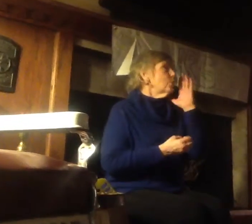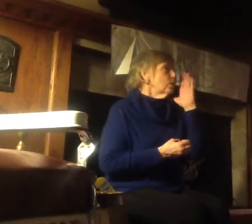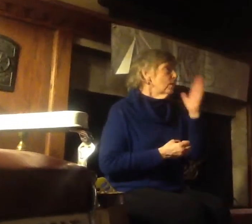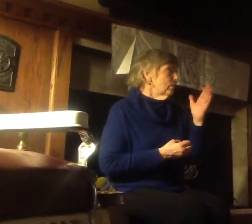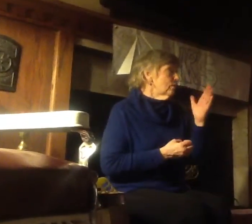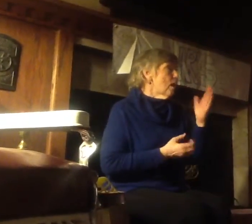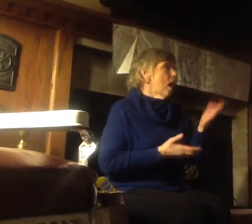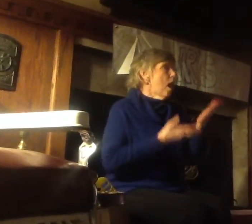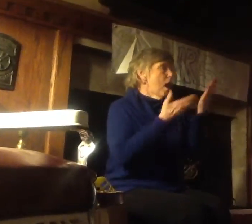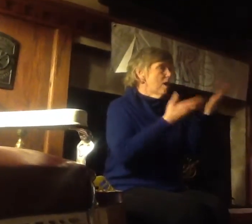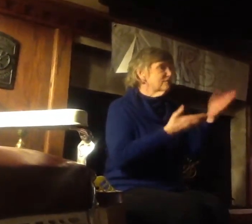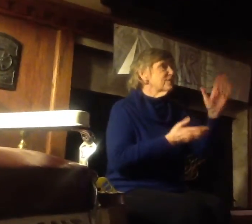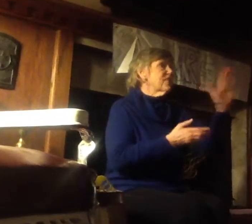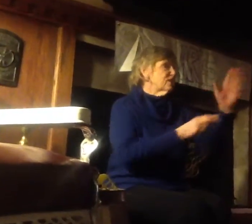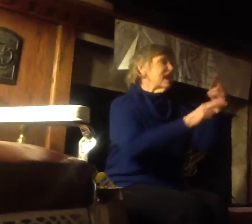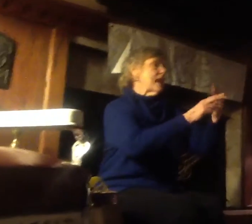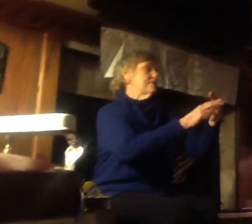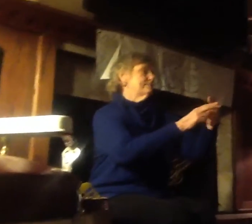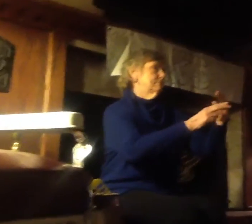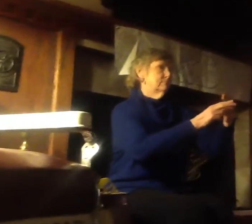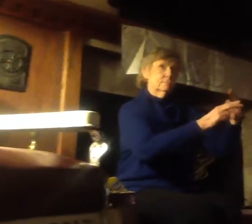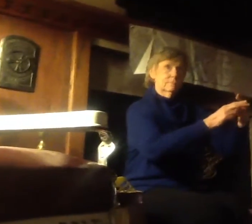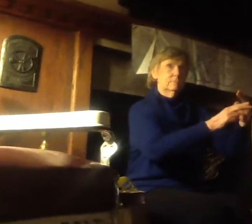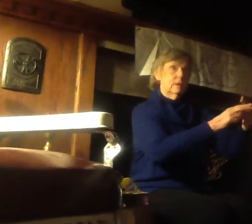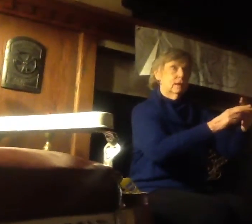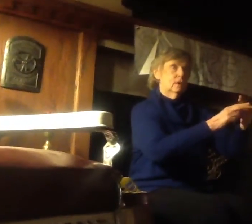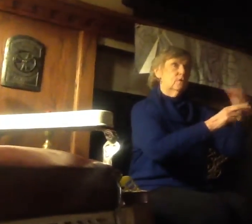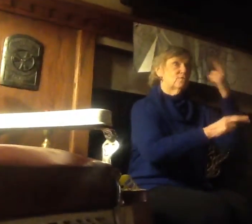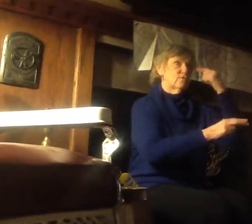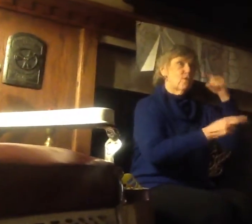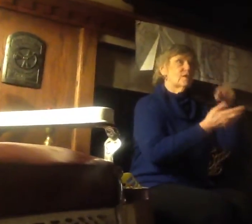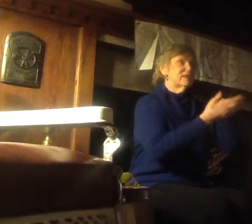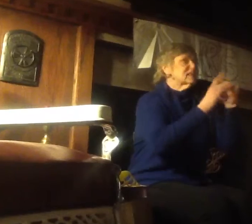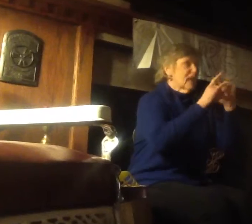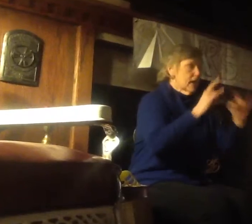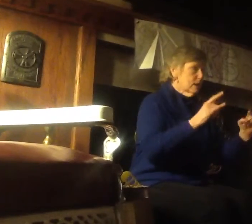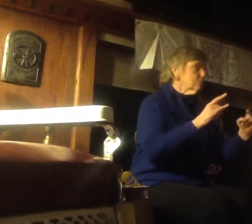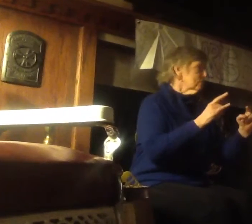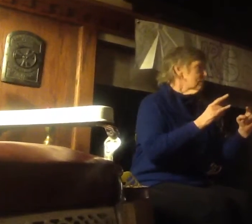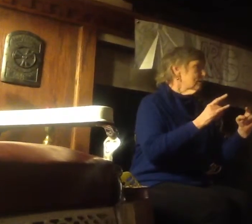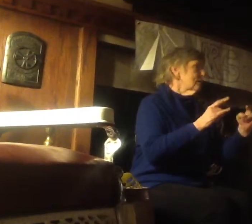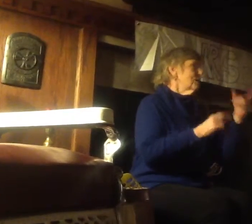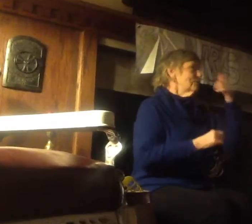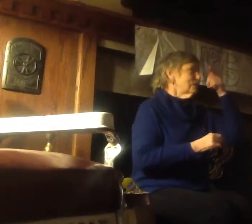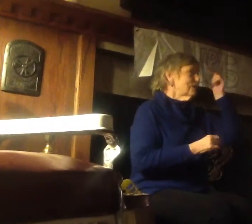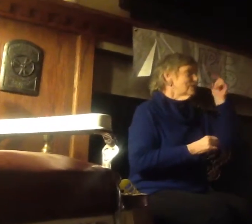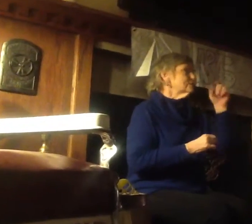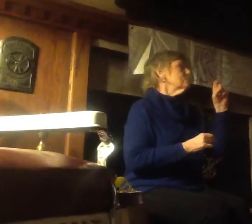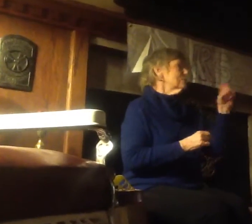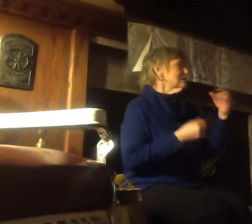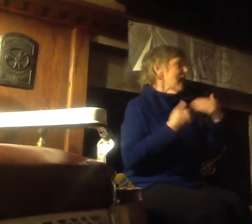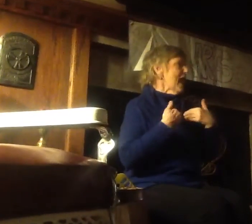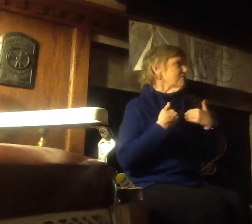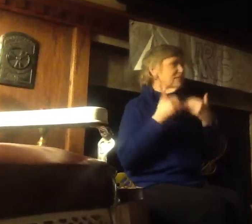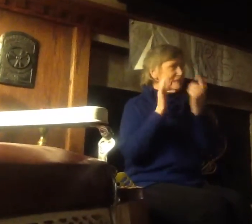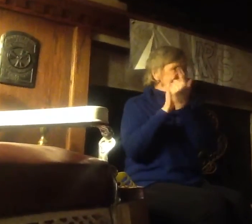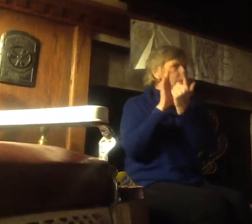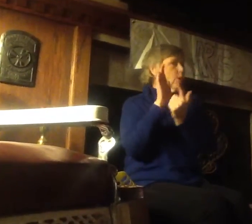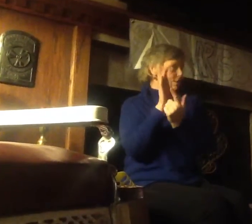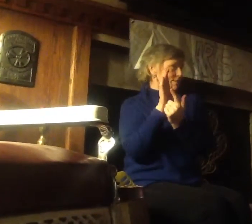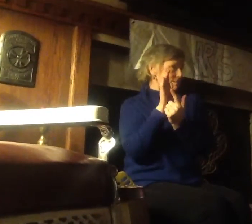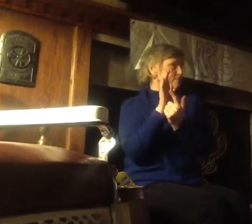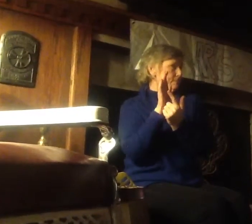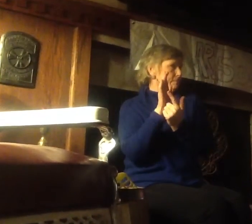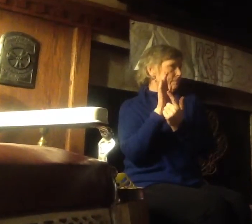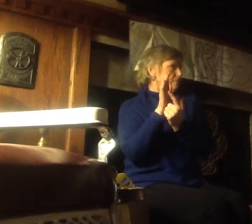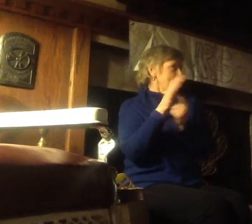who will offer their name for this camp, because you must have the